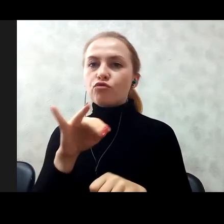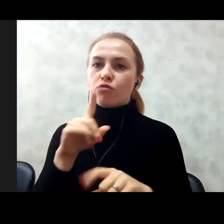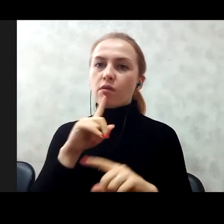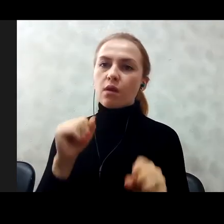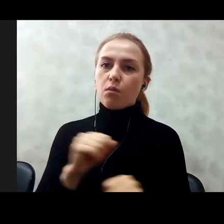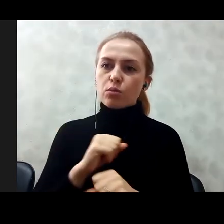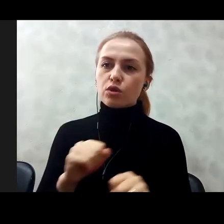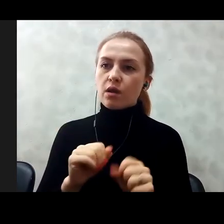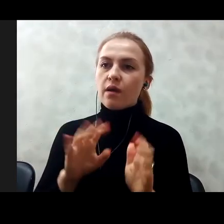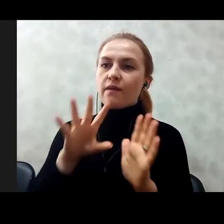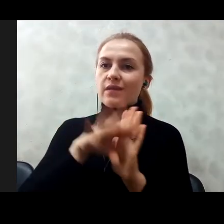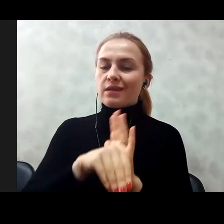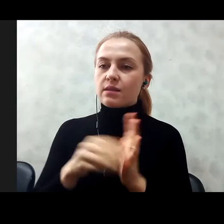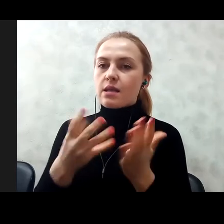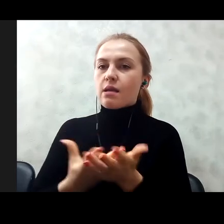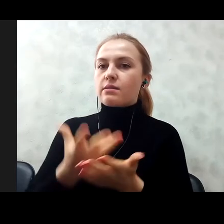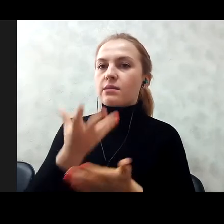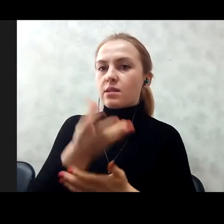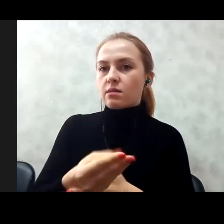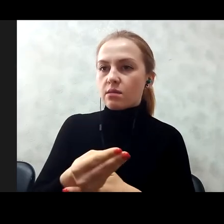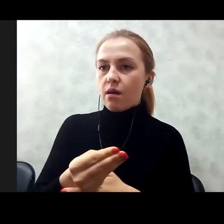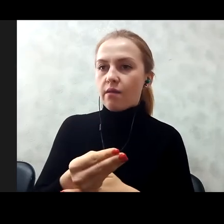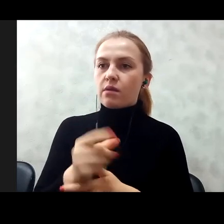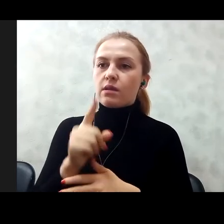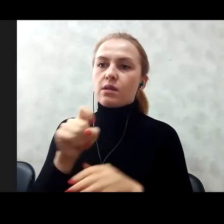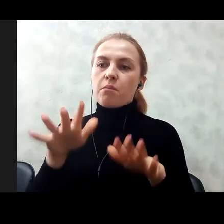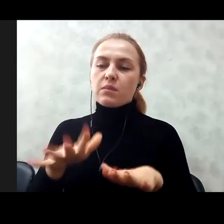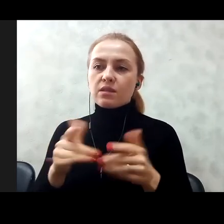we had some difficulties with